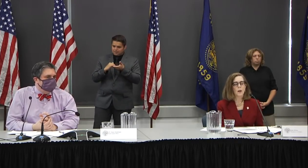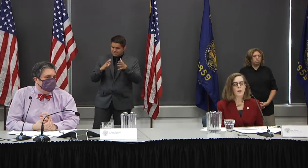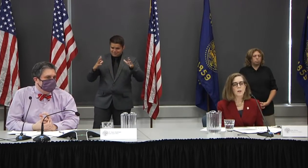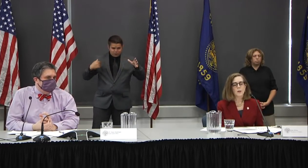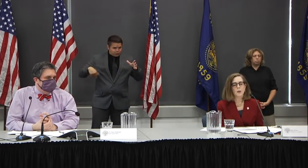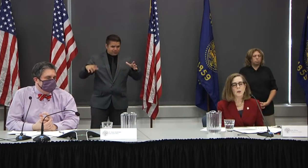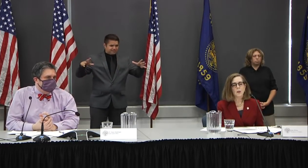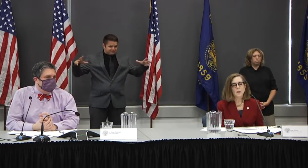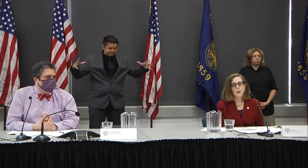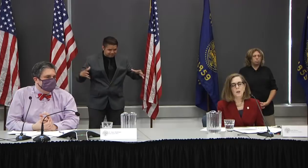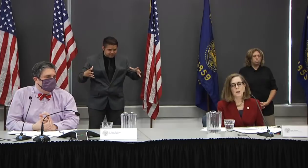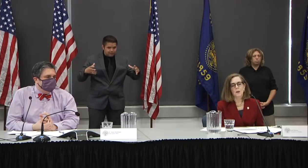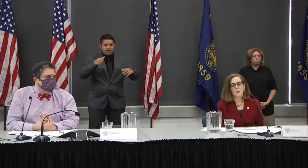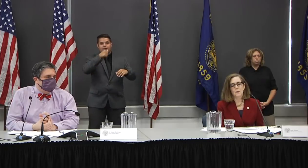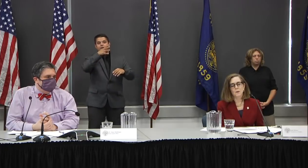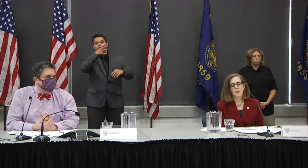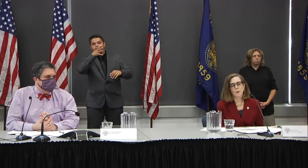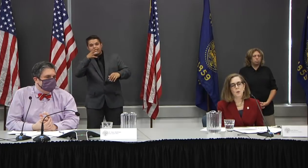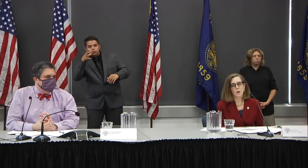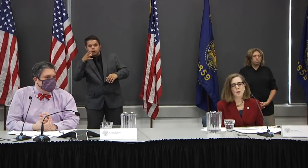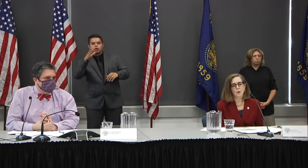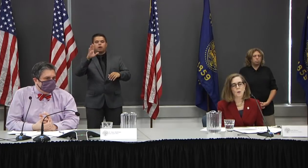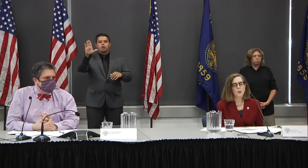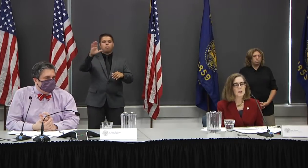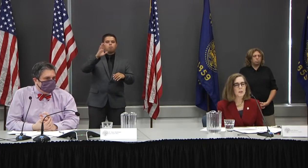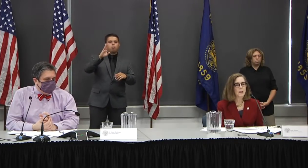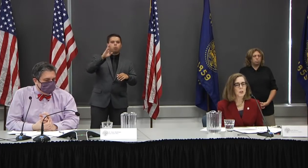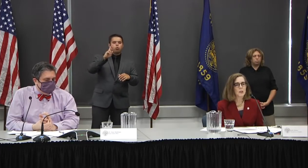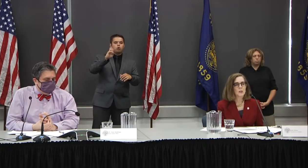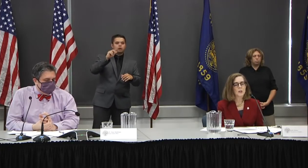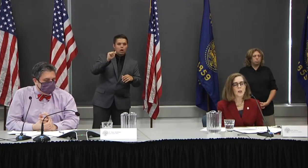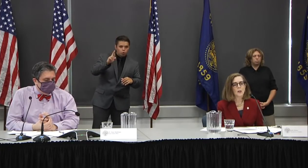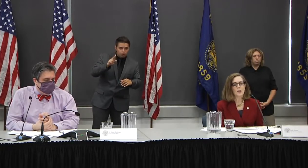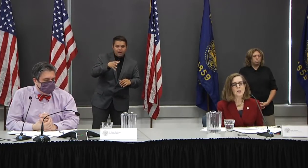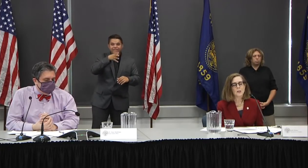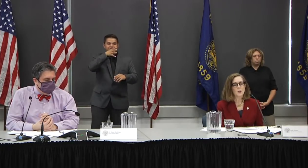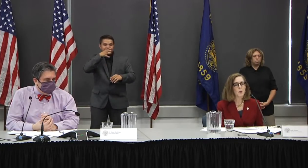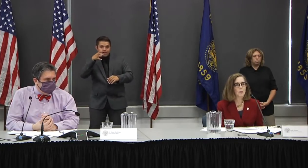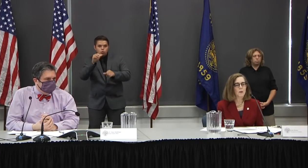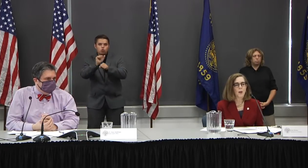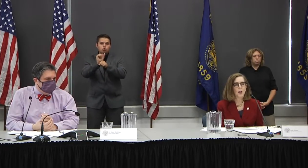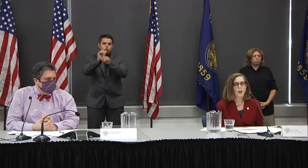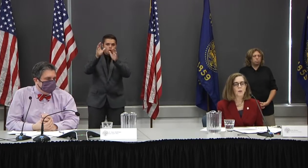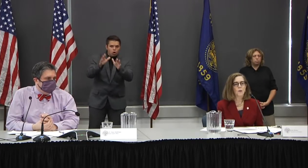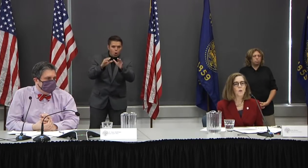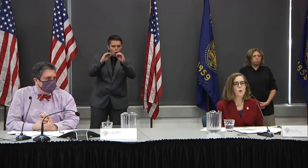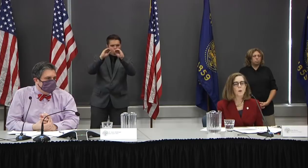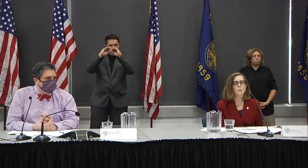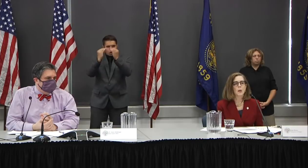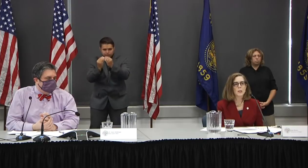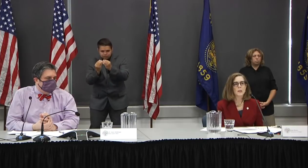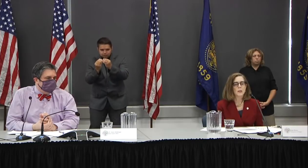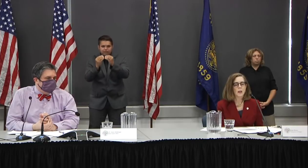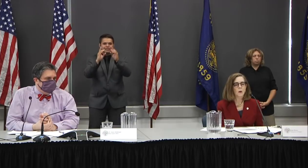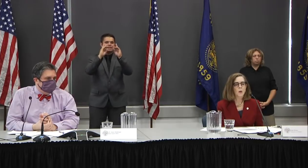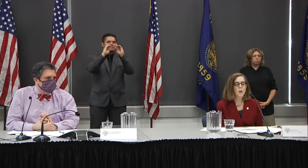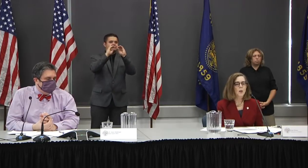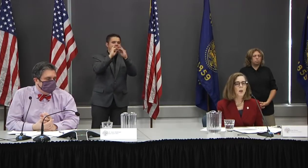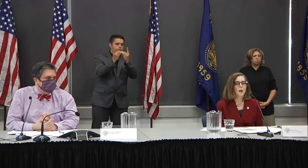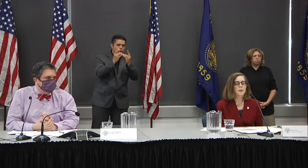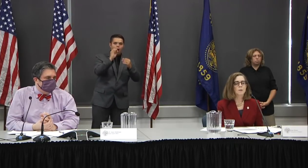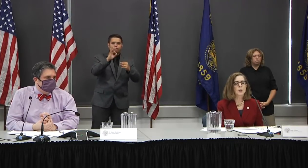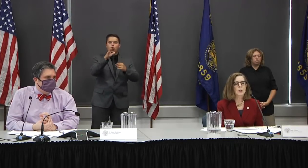Bureau and the farm worker organizations and the Department of Ag for months